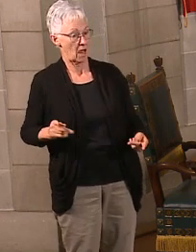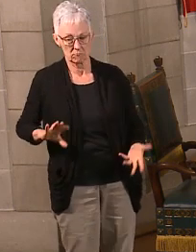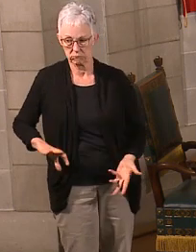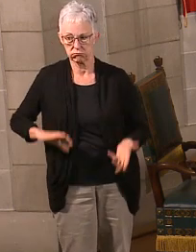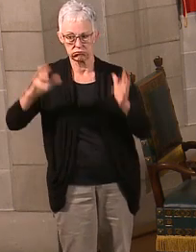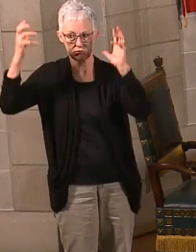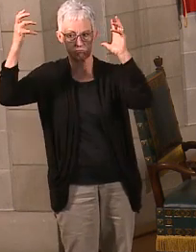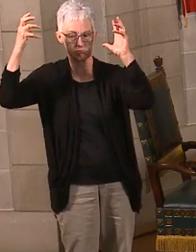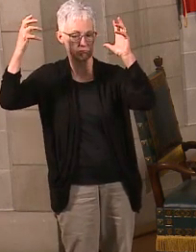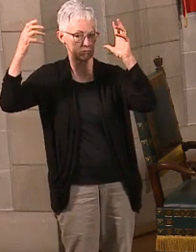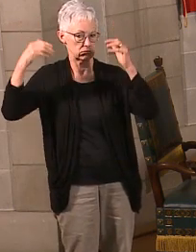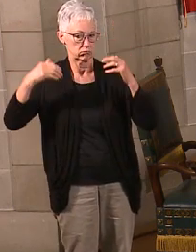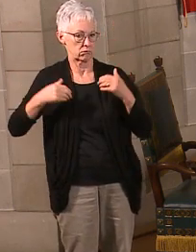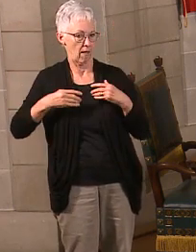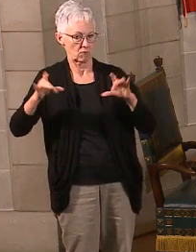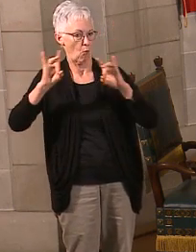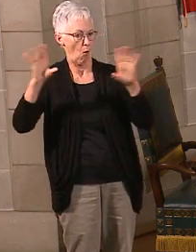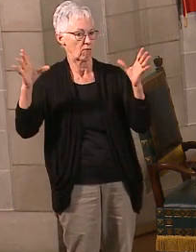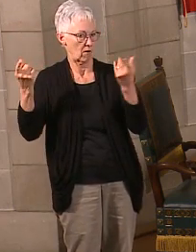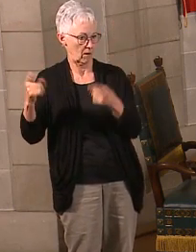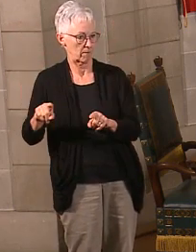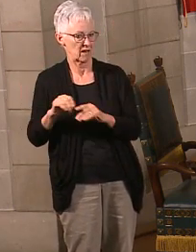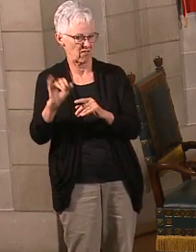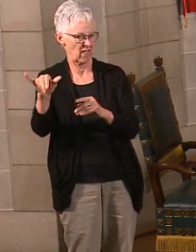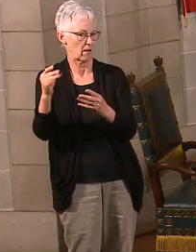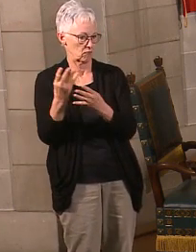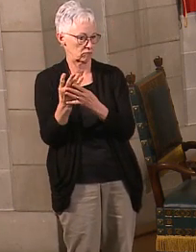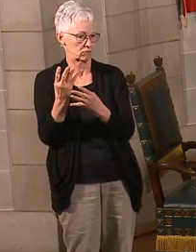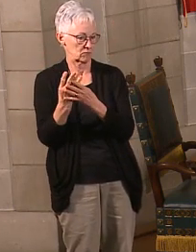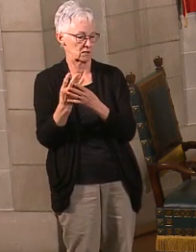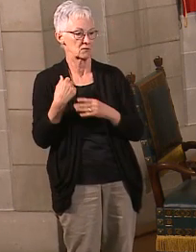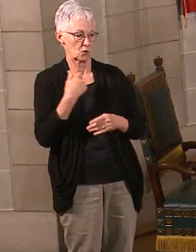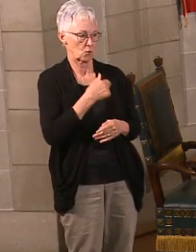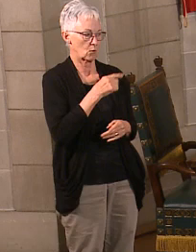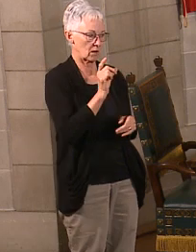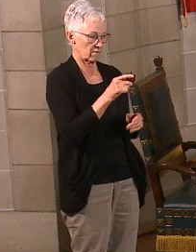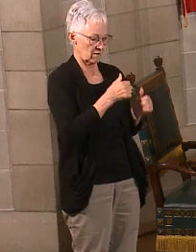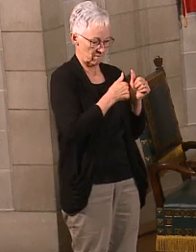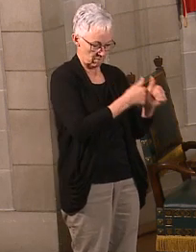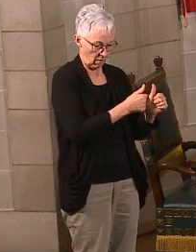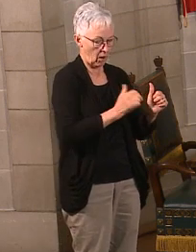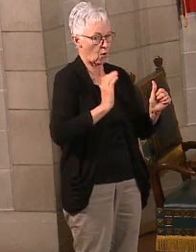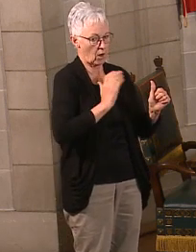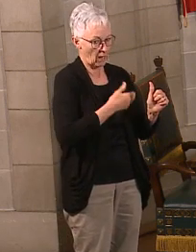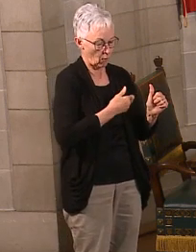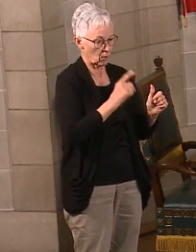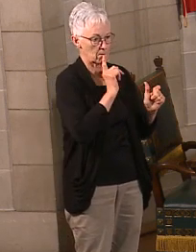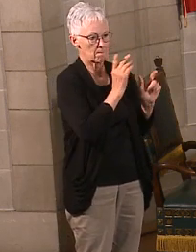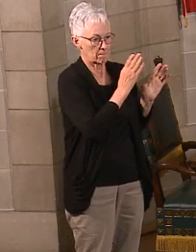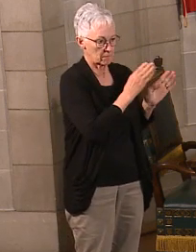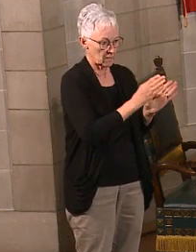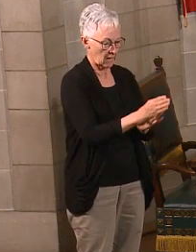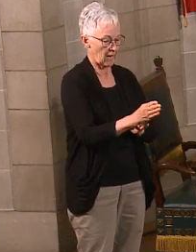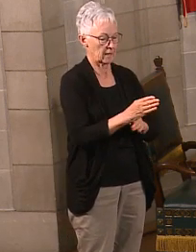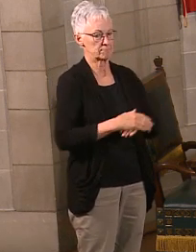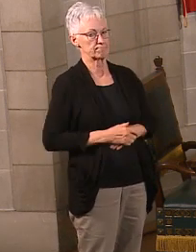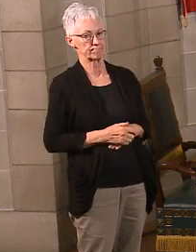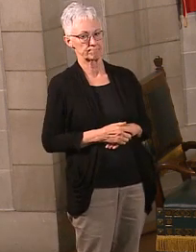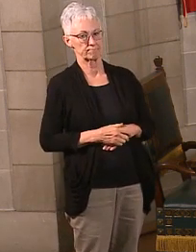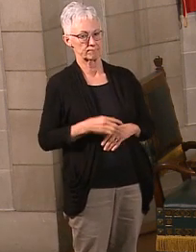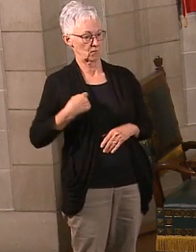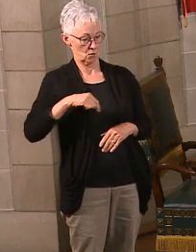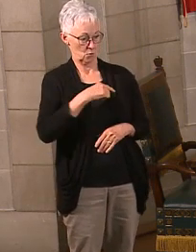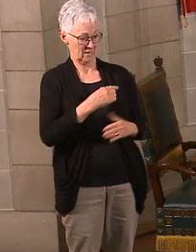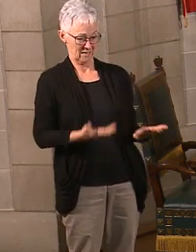pieces of our COVID plan, our emergency response plans, very closely. We have great access to community health care, and